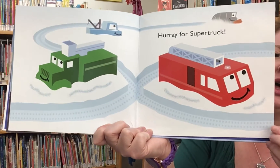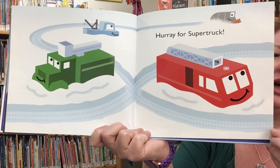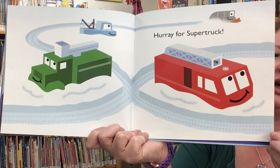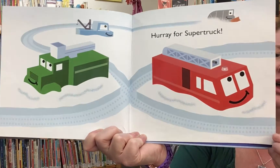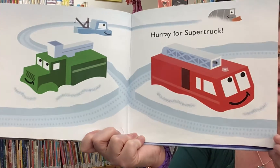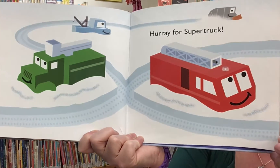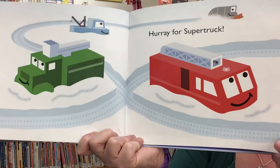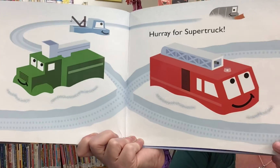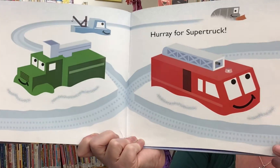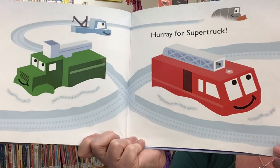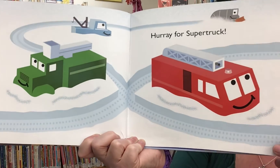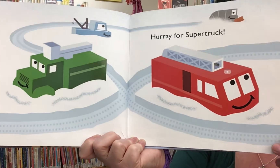Truck!